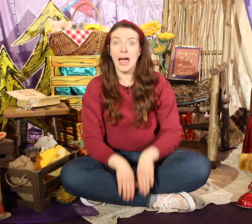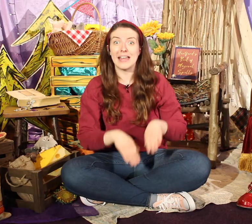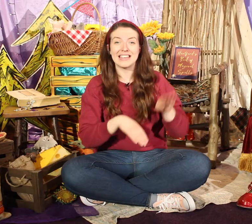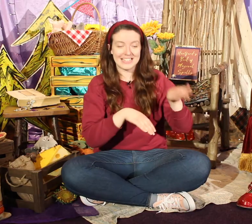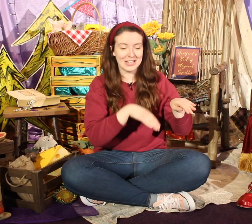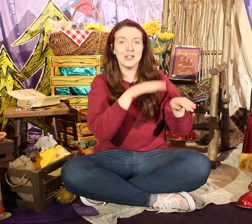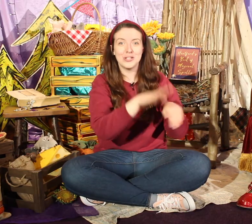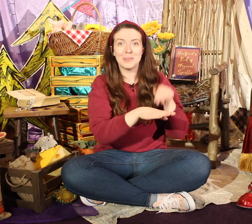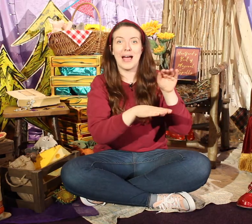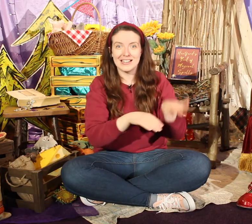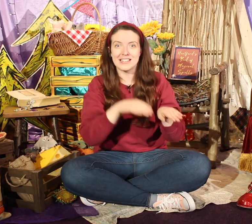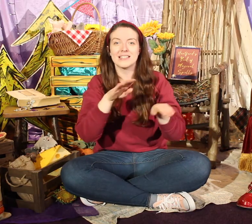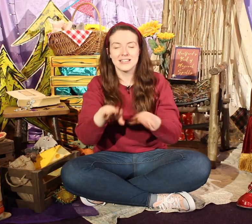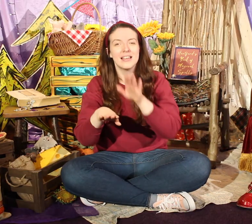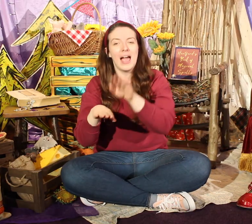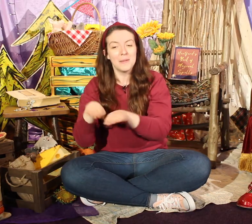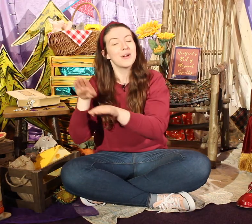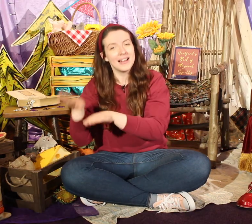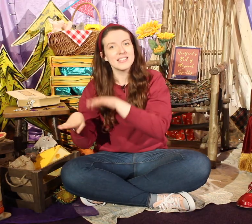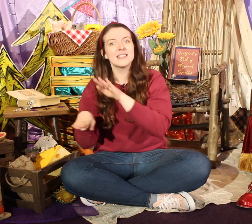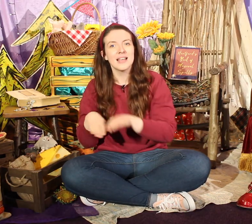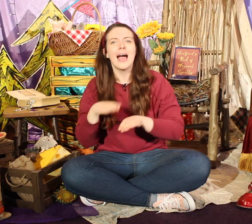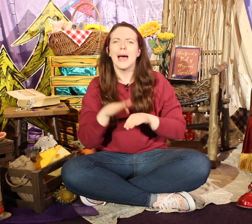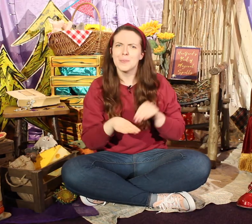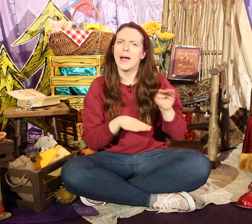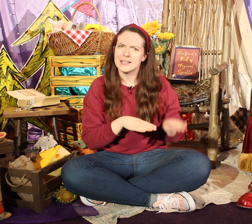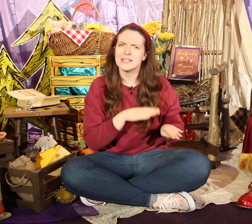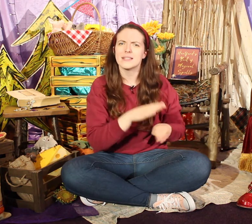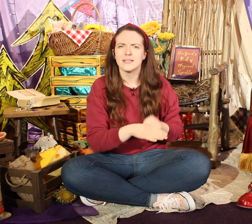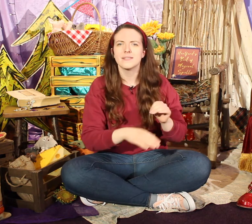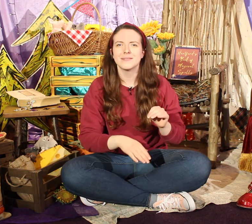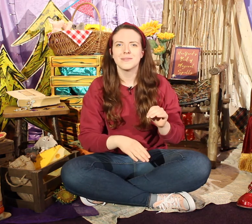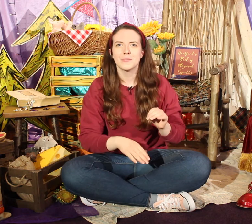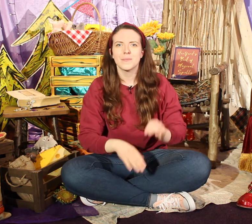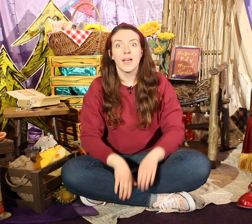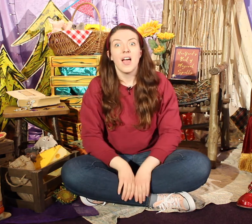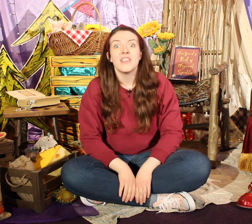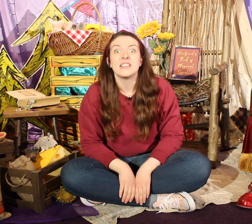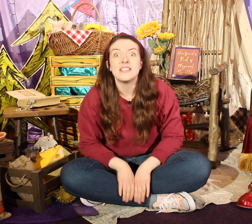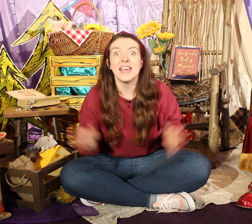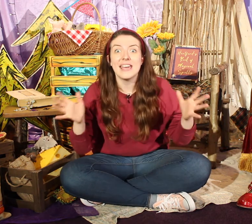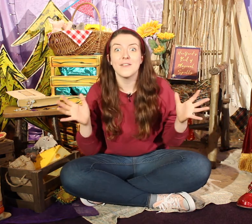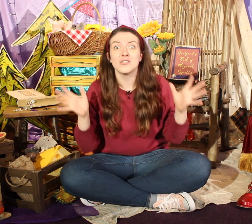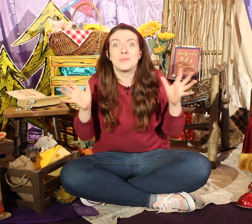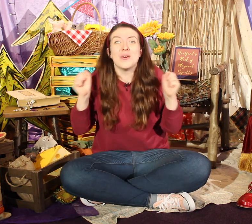And continued to practice and practice and practice. The day of the sports